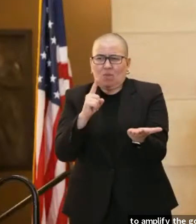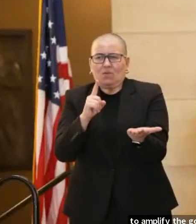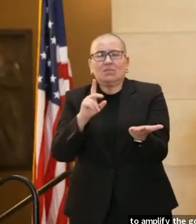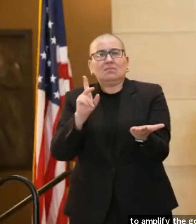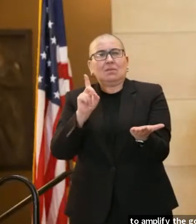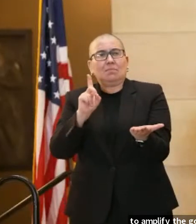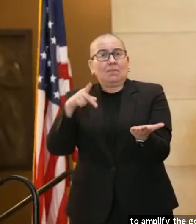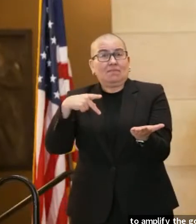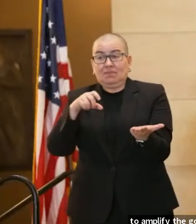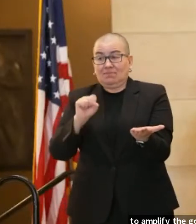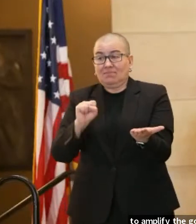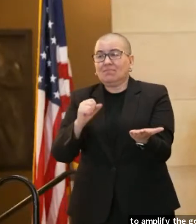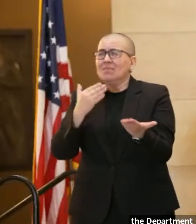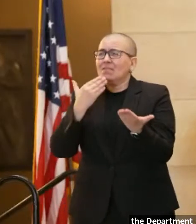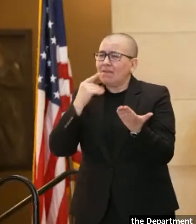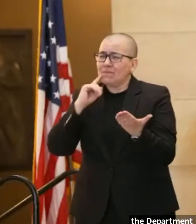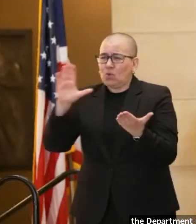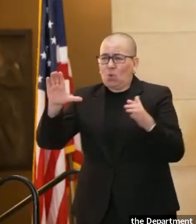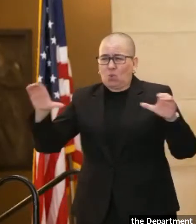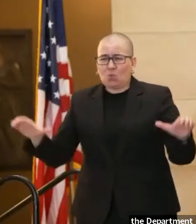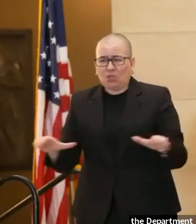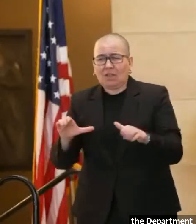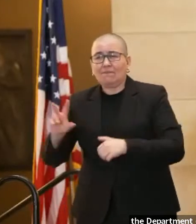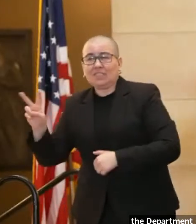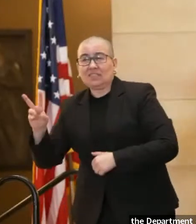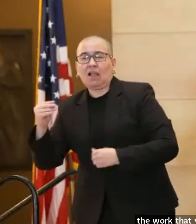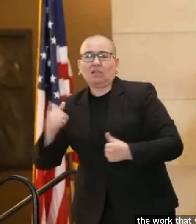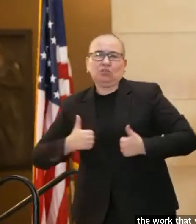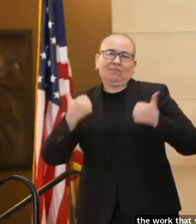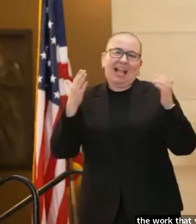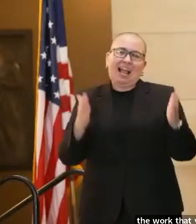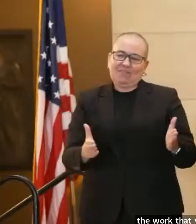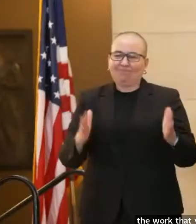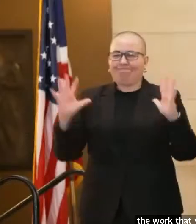that you're doing for victims and survivors. We appreciate it. Have a great day.